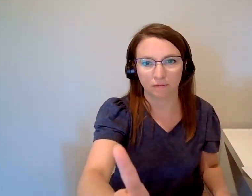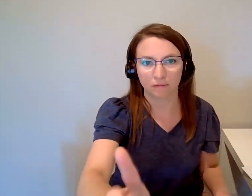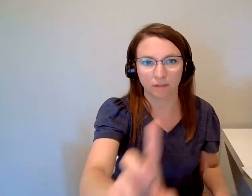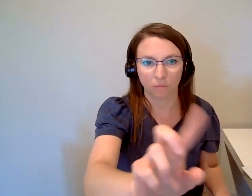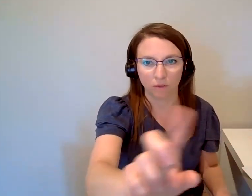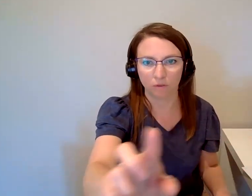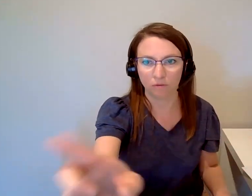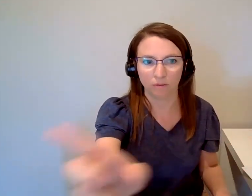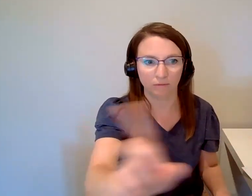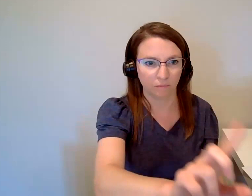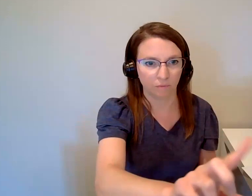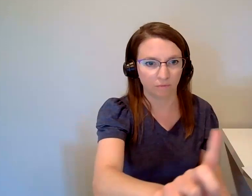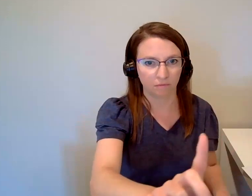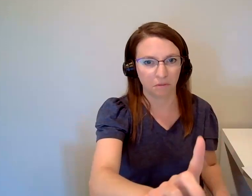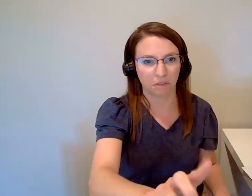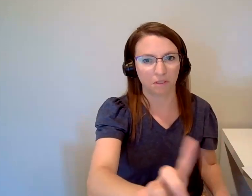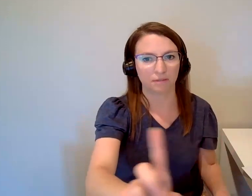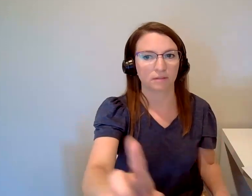Okay, 1, 2, 3.